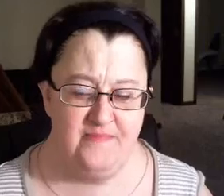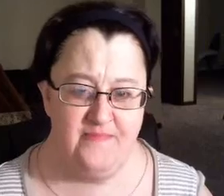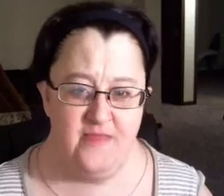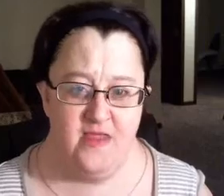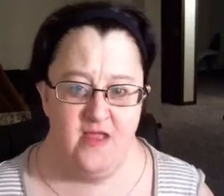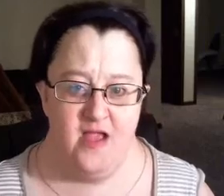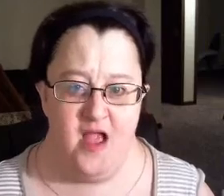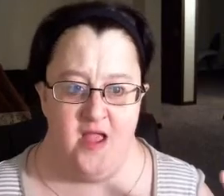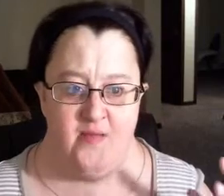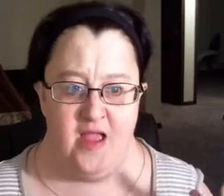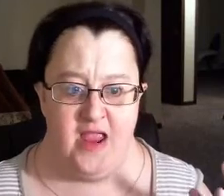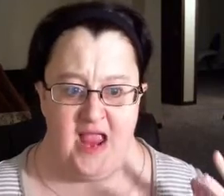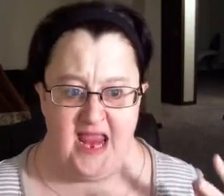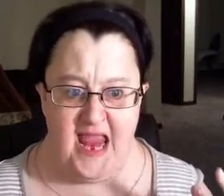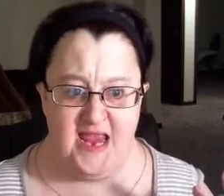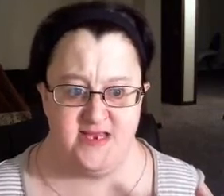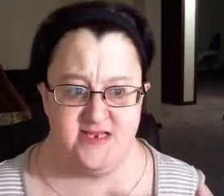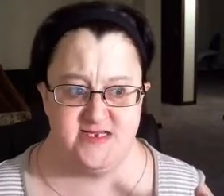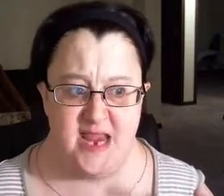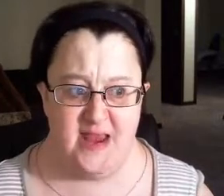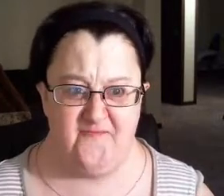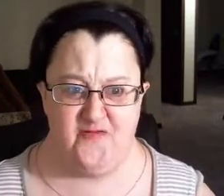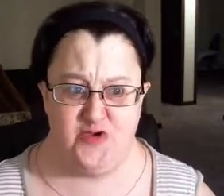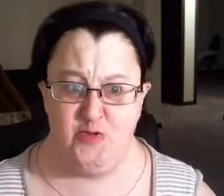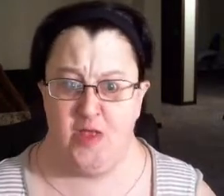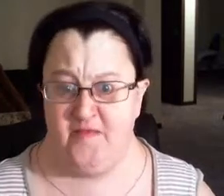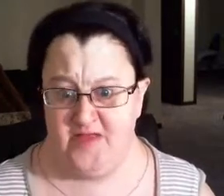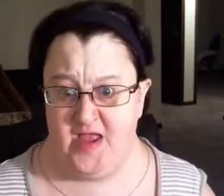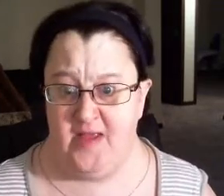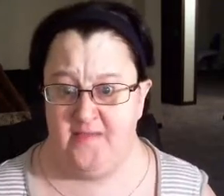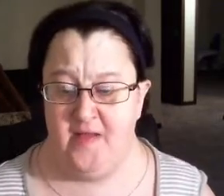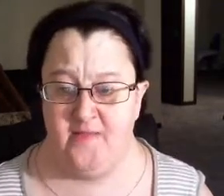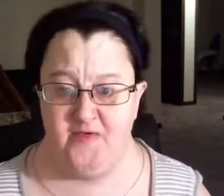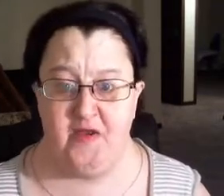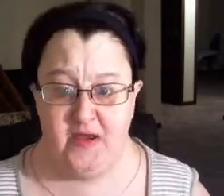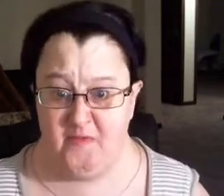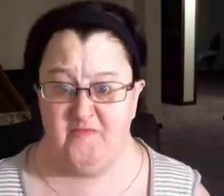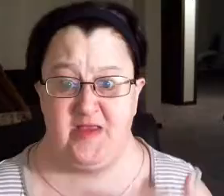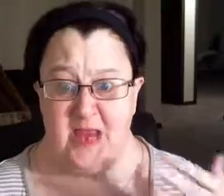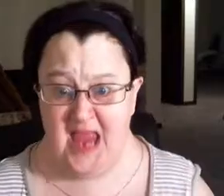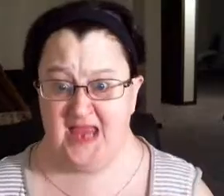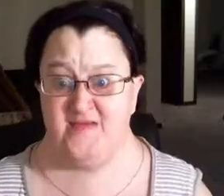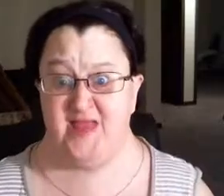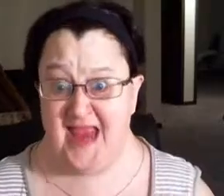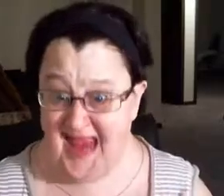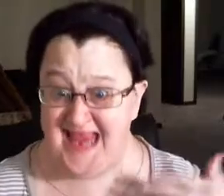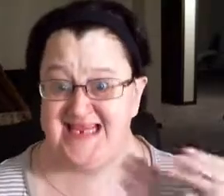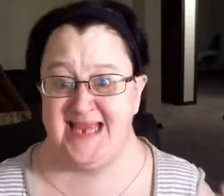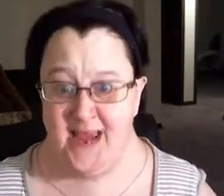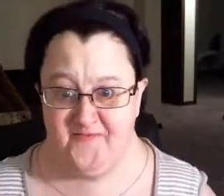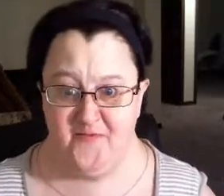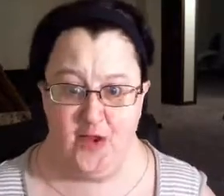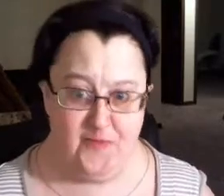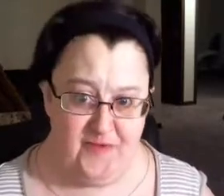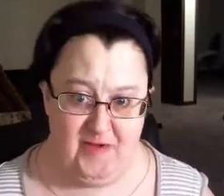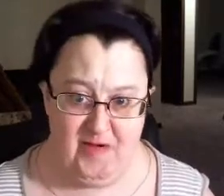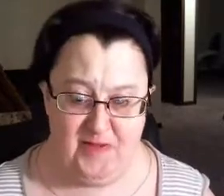i'm i i can't stand up for too long of time i'm trying to get more physically active so i can stand up for long periods